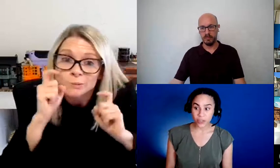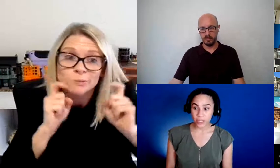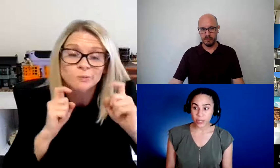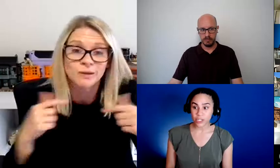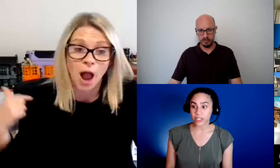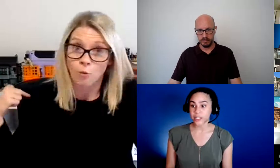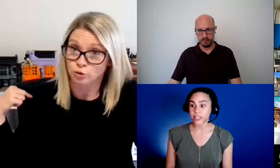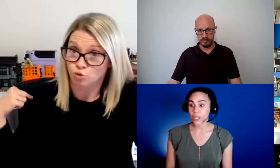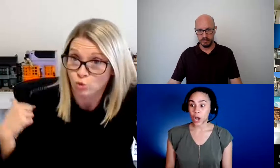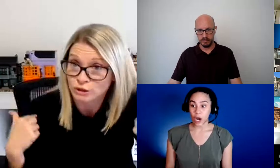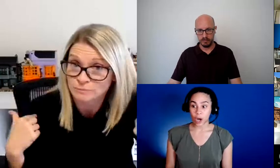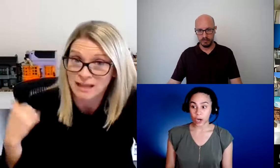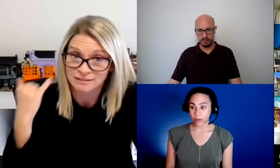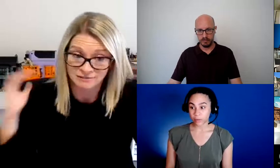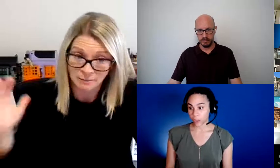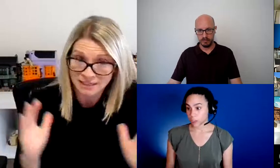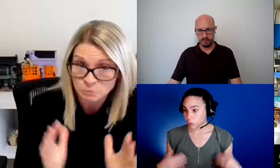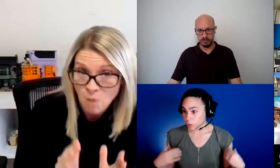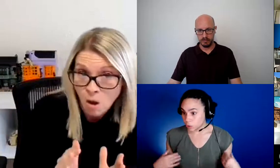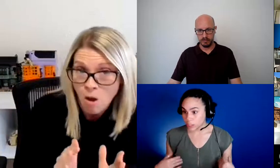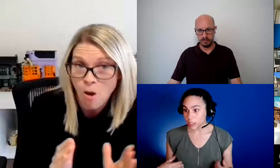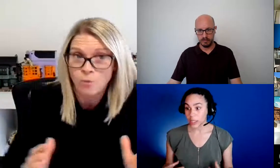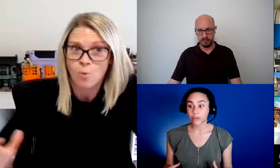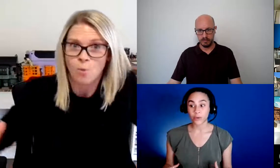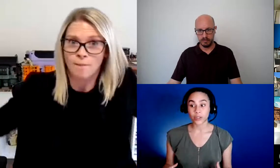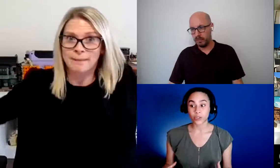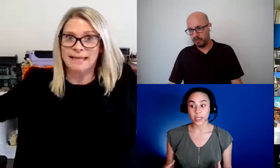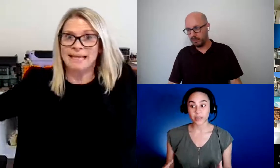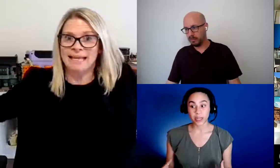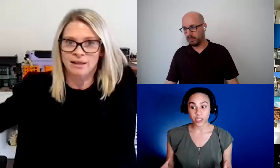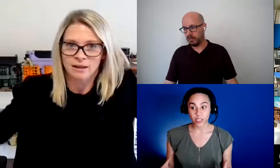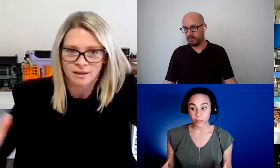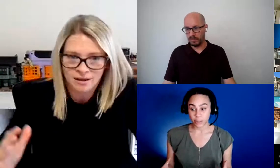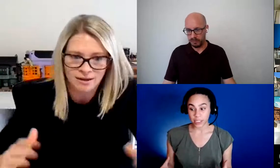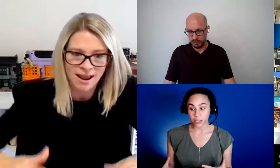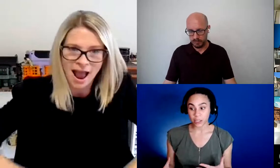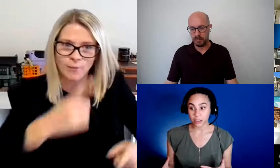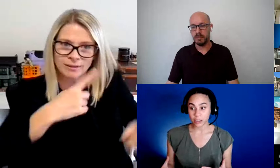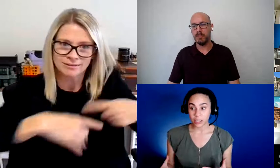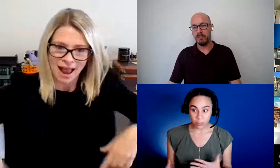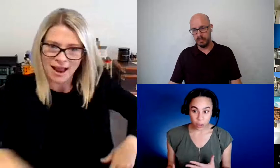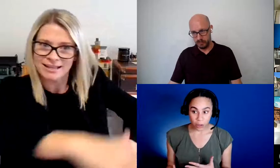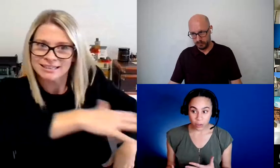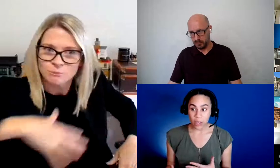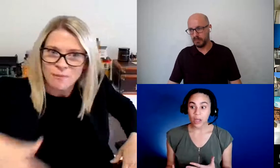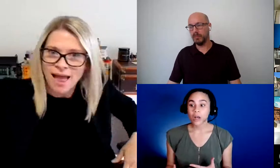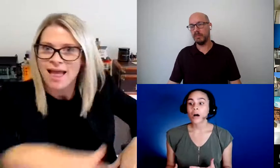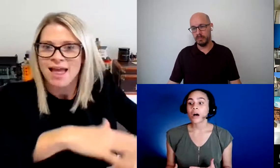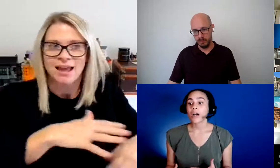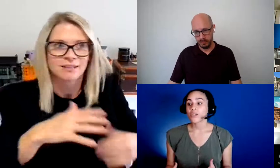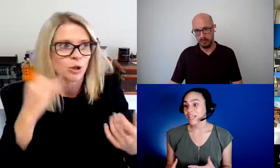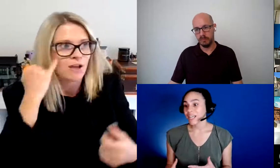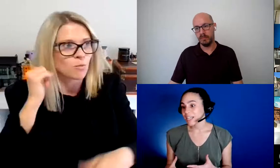expressions, our shoulders, if we're trying to make our space small, our signing